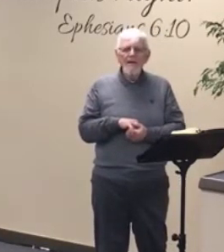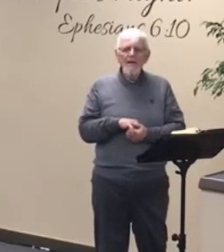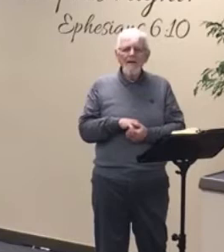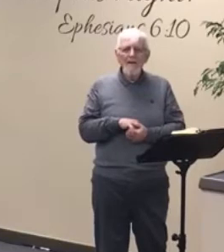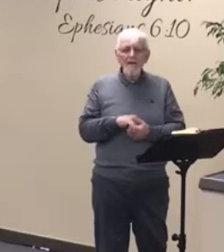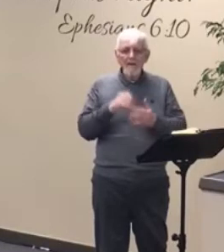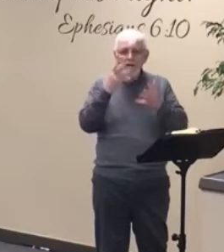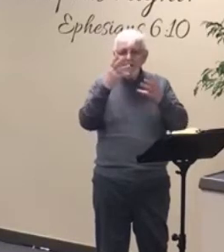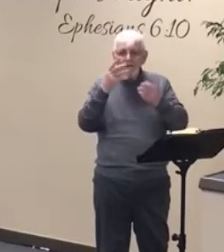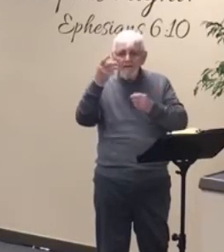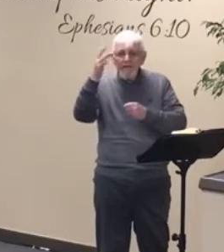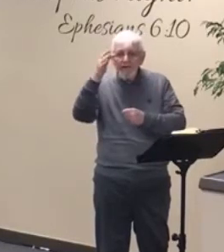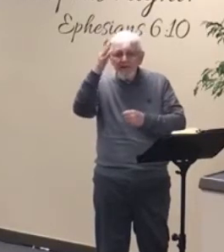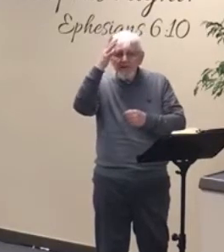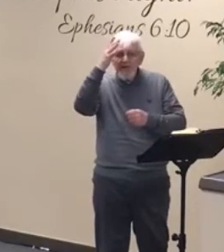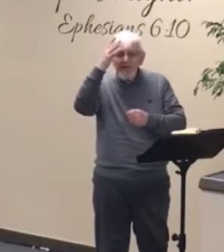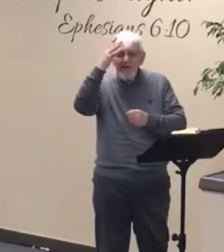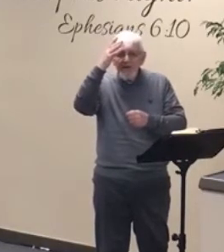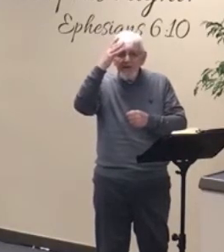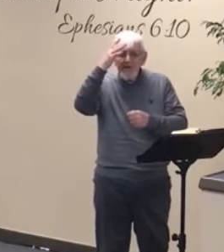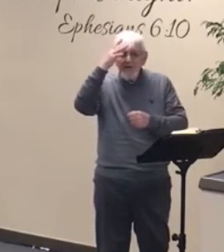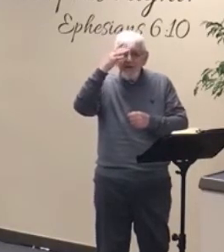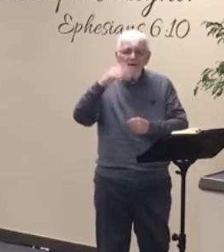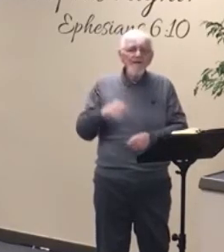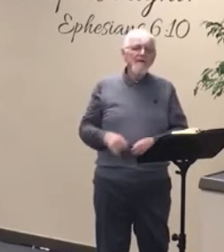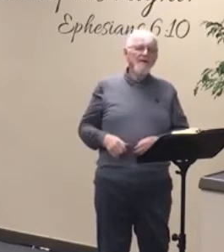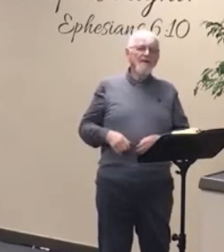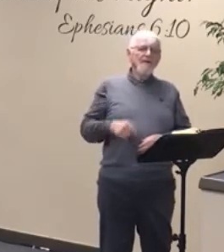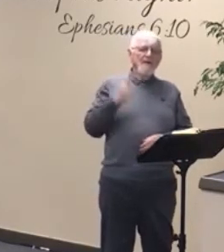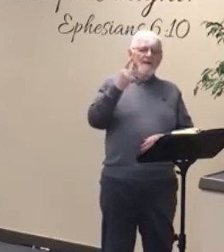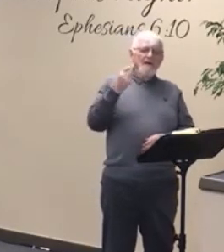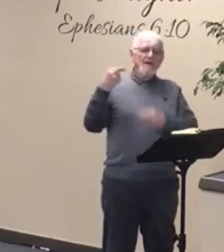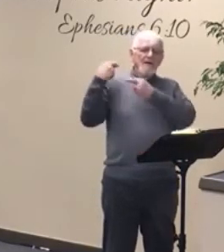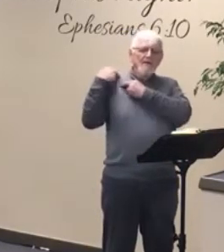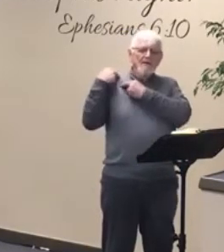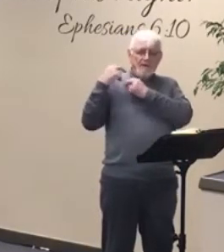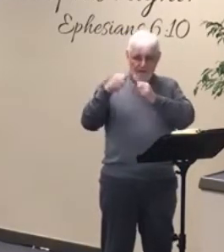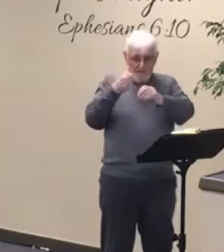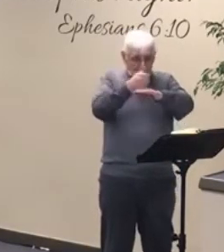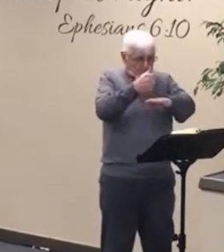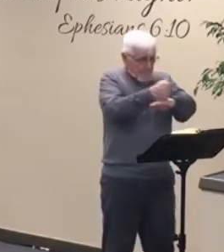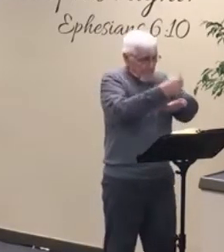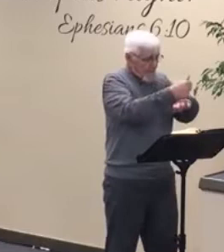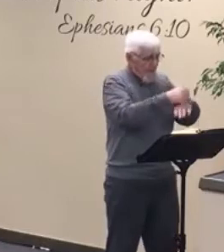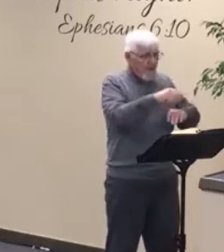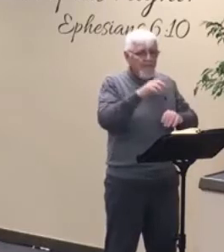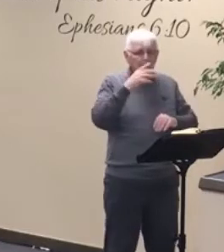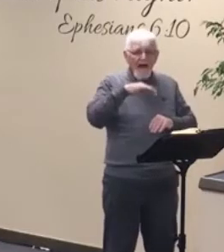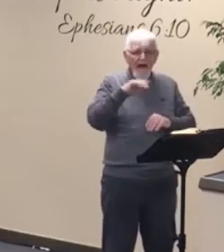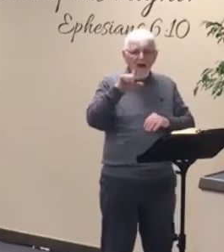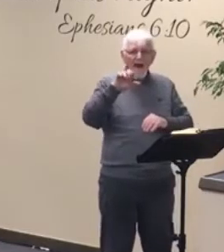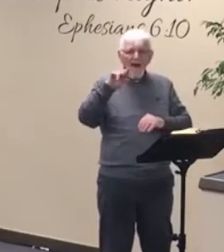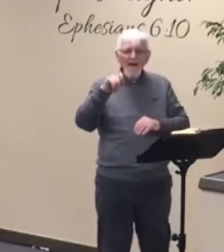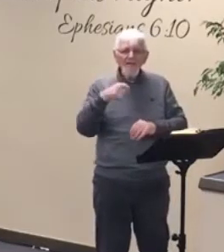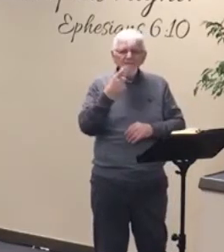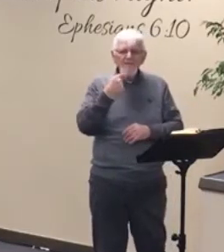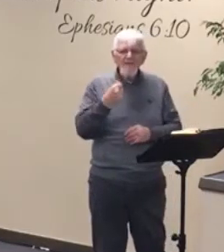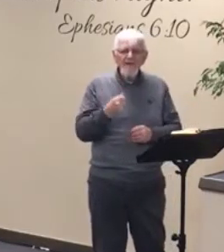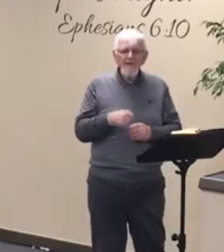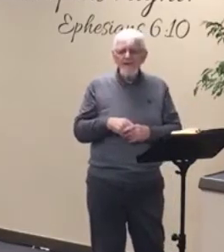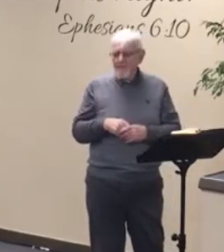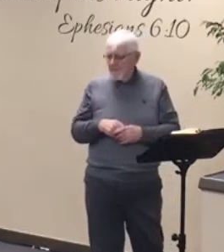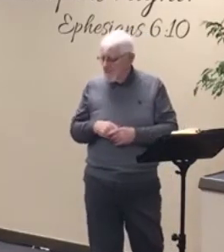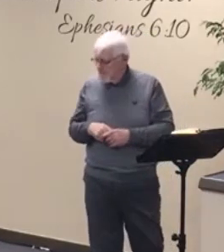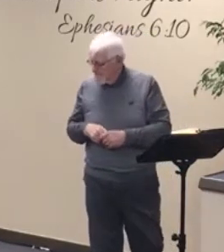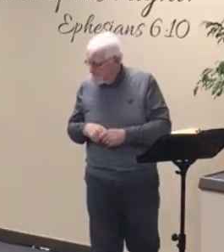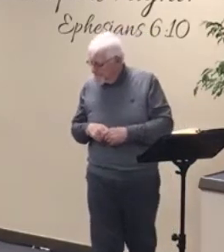You know, God the Father is ultimately responsible. You can blame your problems on bad luck. You can say, I've just got a curse.